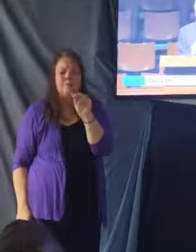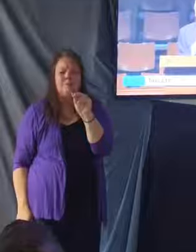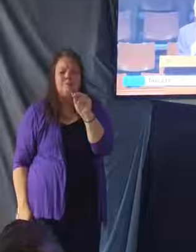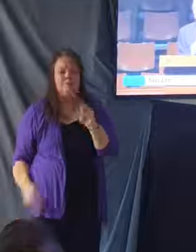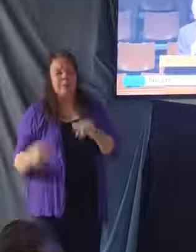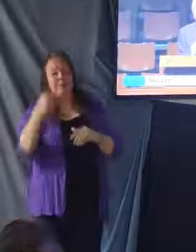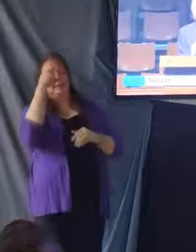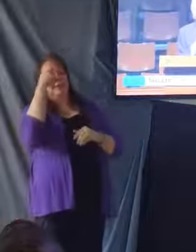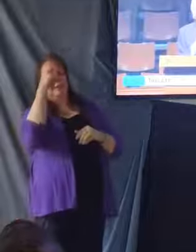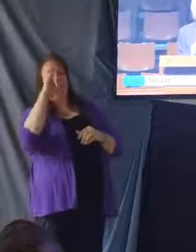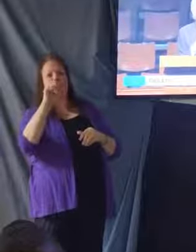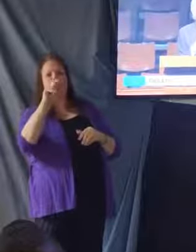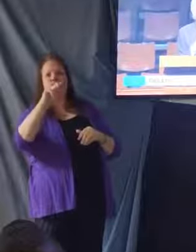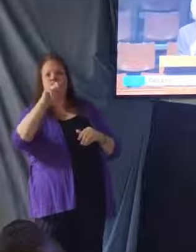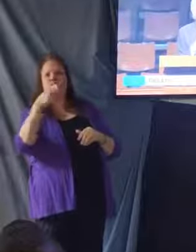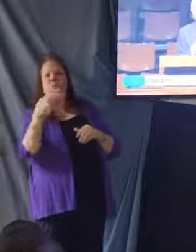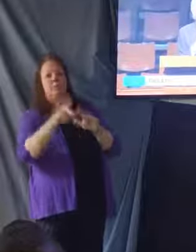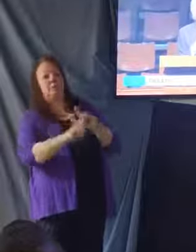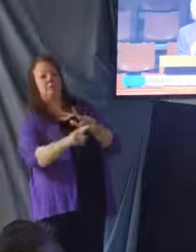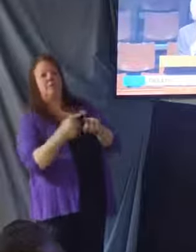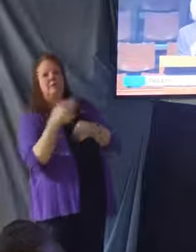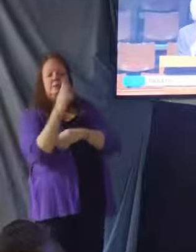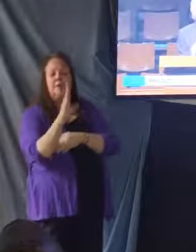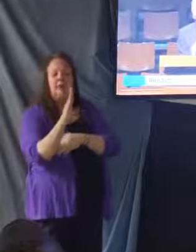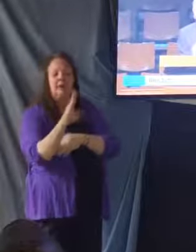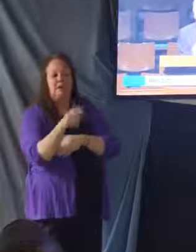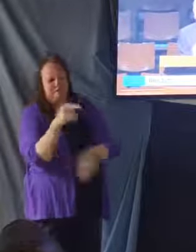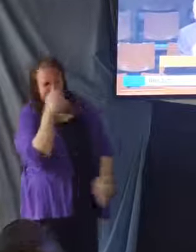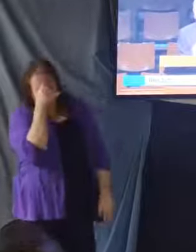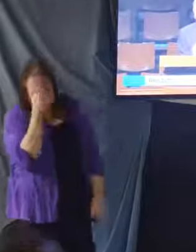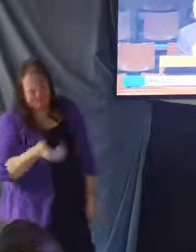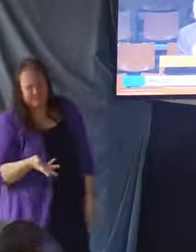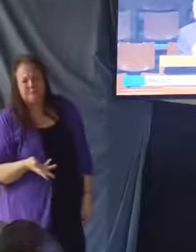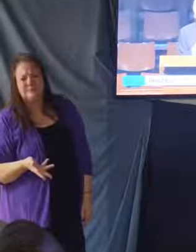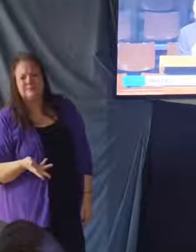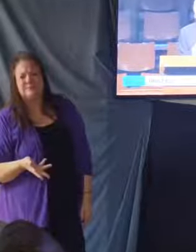You know, we think of Jonah trying to run away from God, and we say, how foolish.